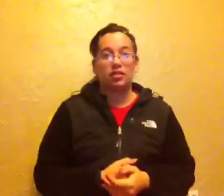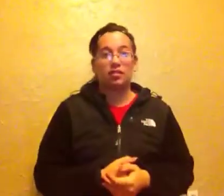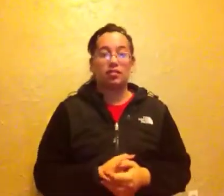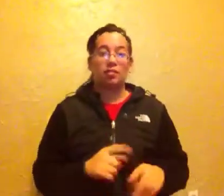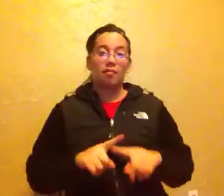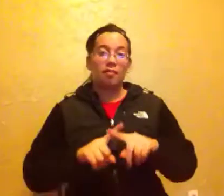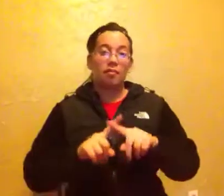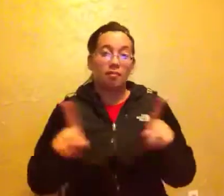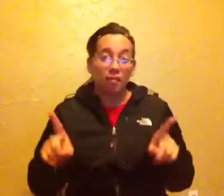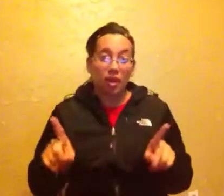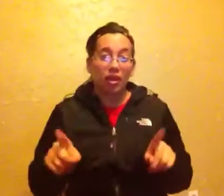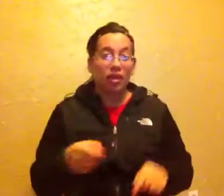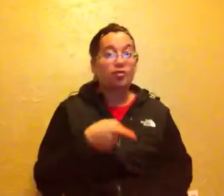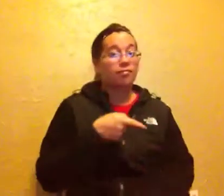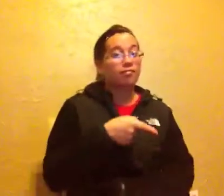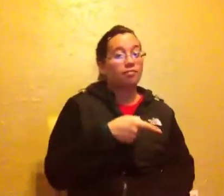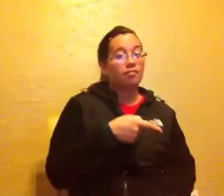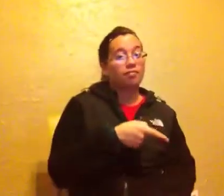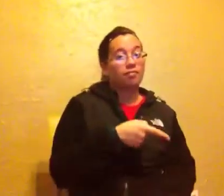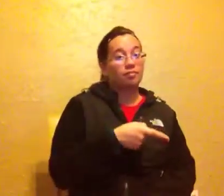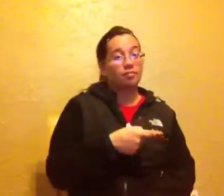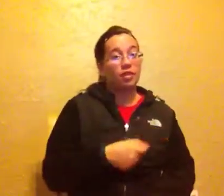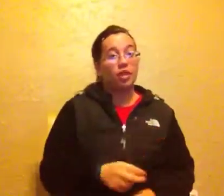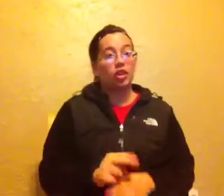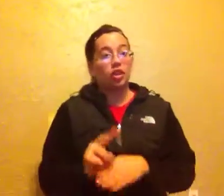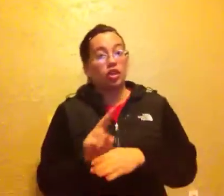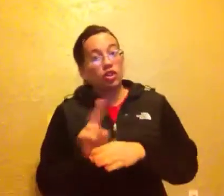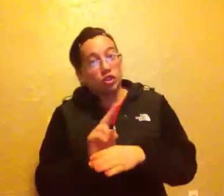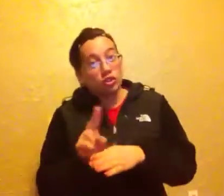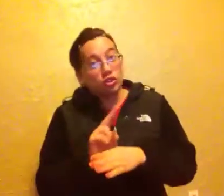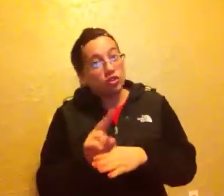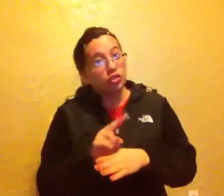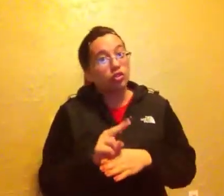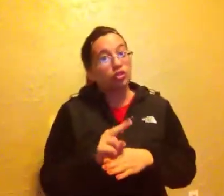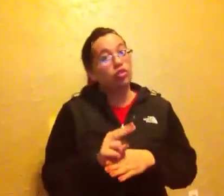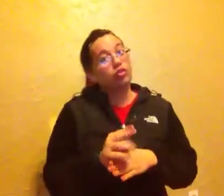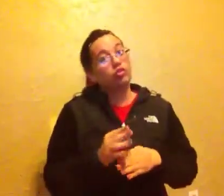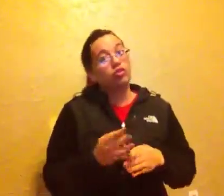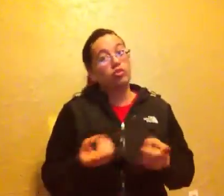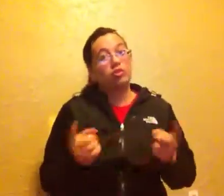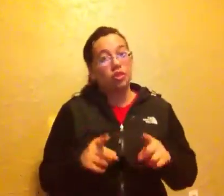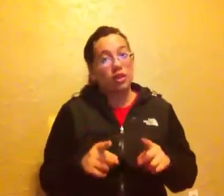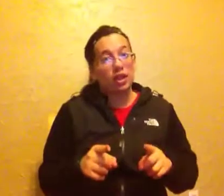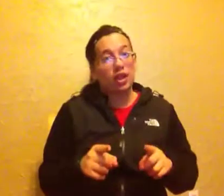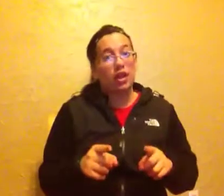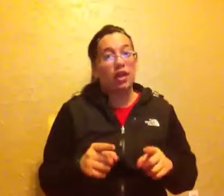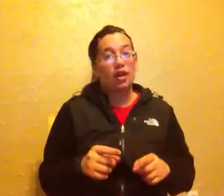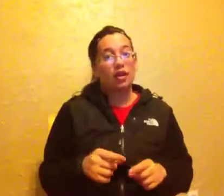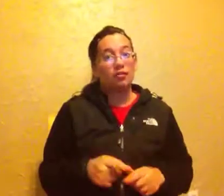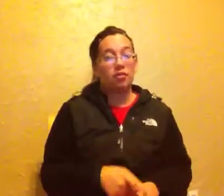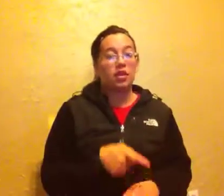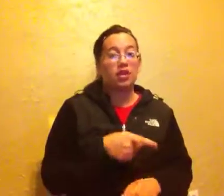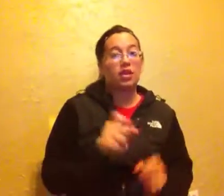the positive symptoms are the ones that are usually the ones that lead to a diagnosis. And the peak times for manifestation